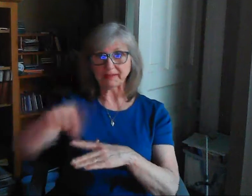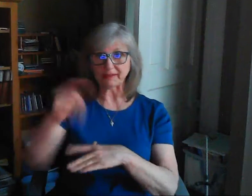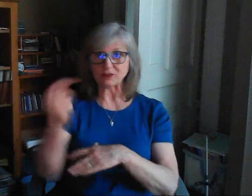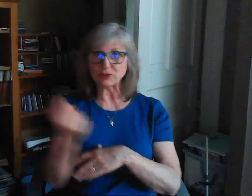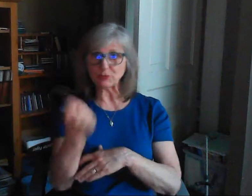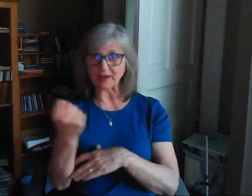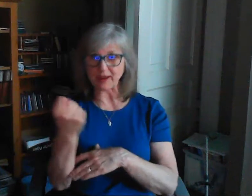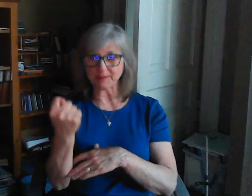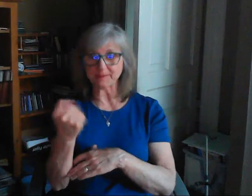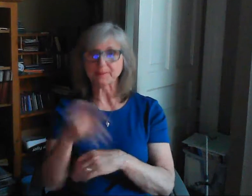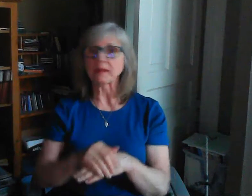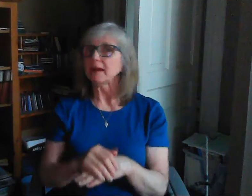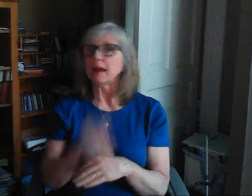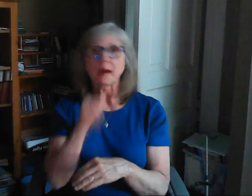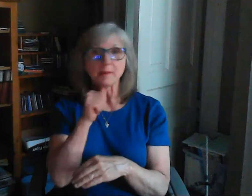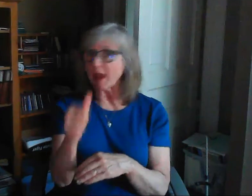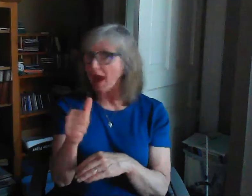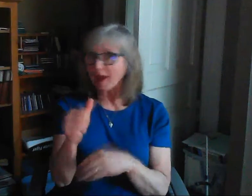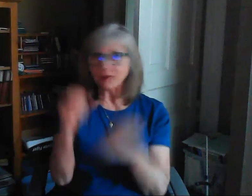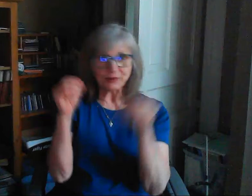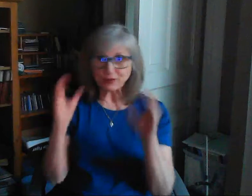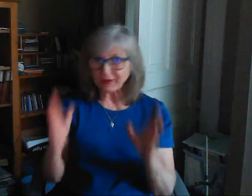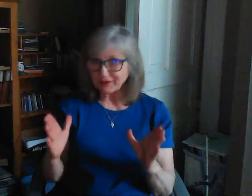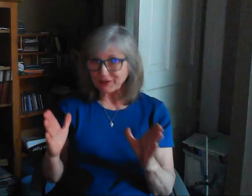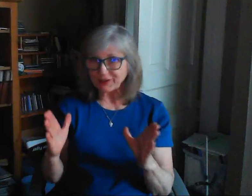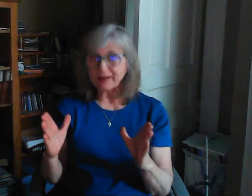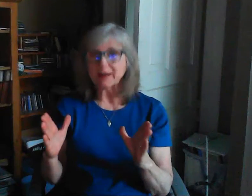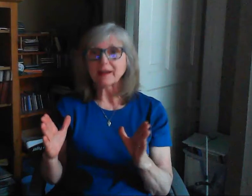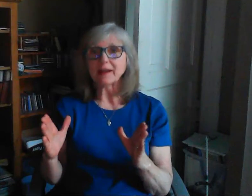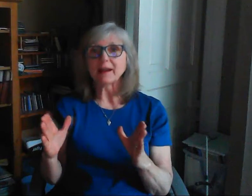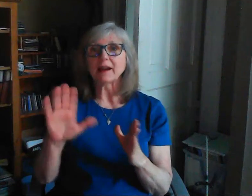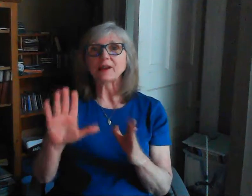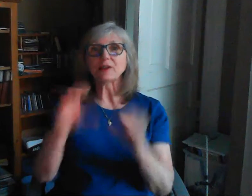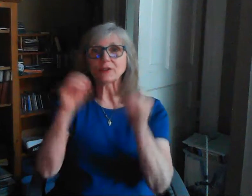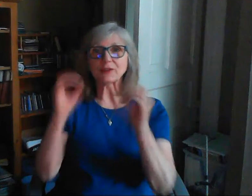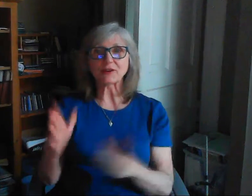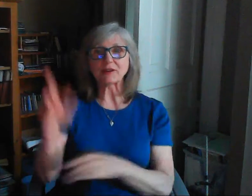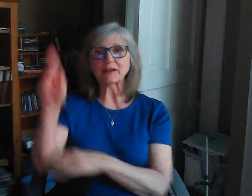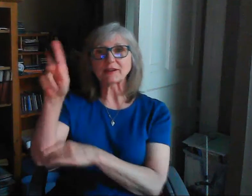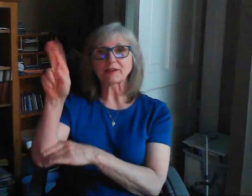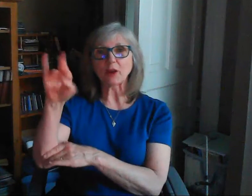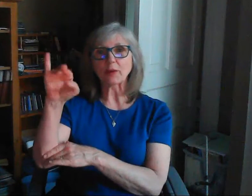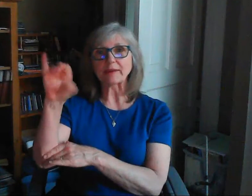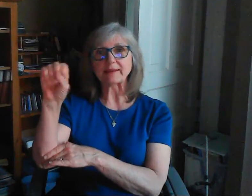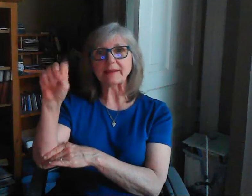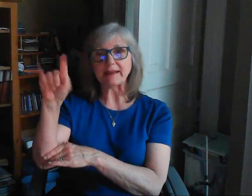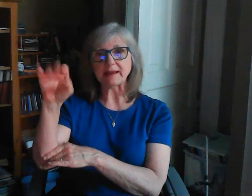this Tuesday. I'm not your instructor. Your instructor is Christine